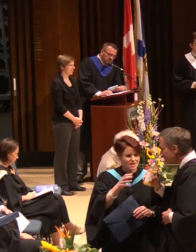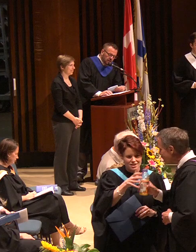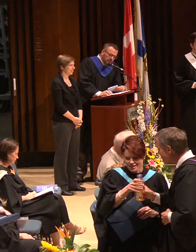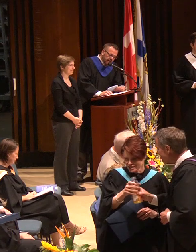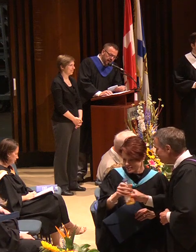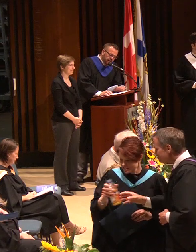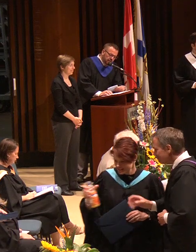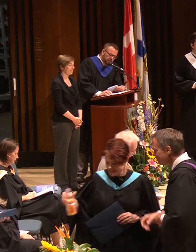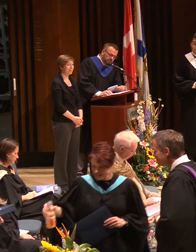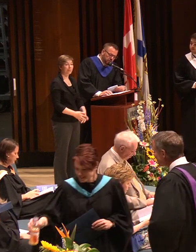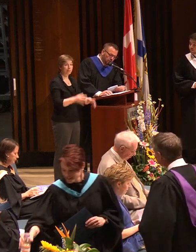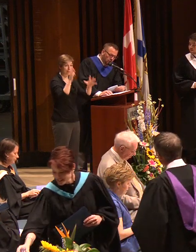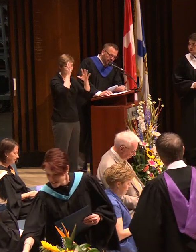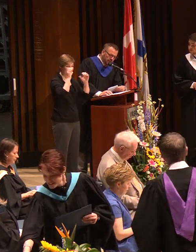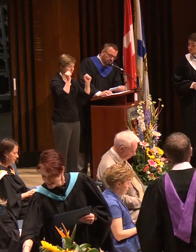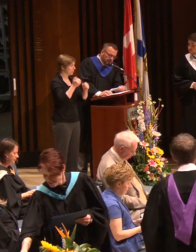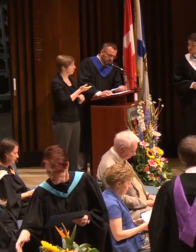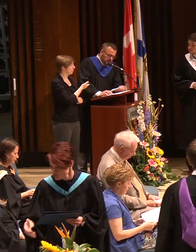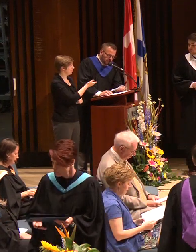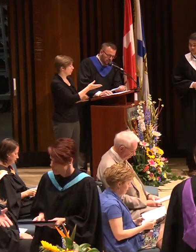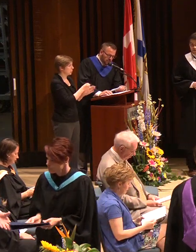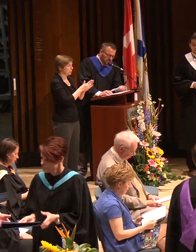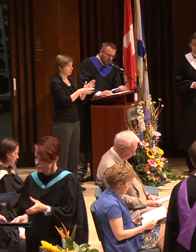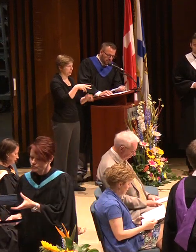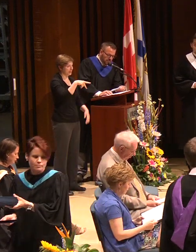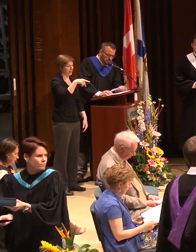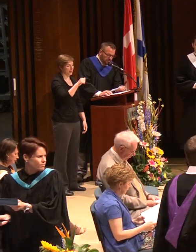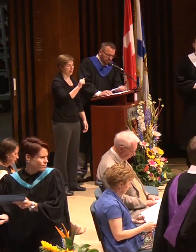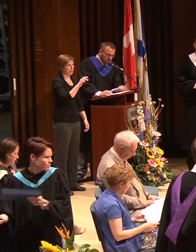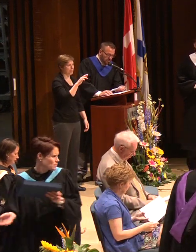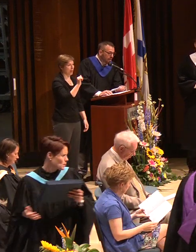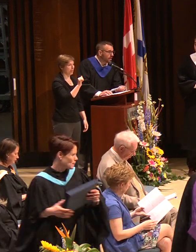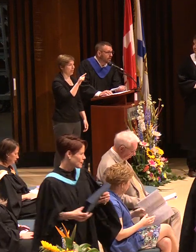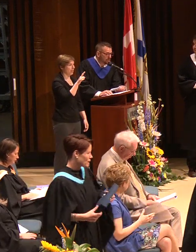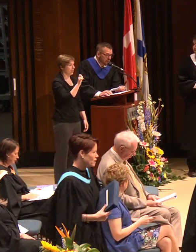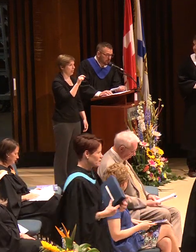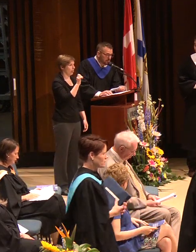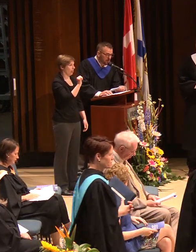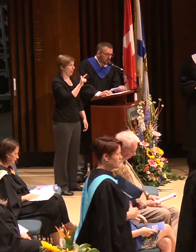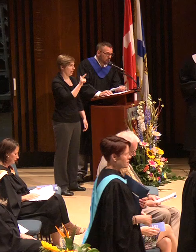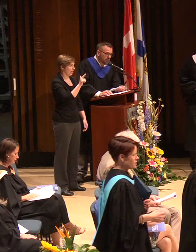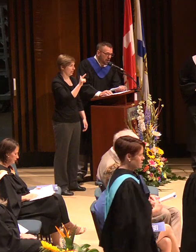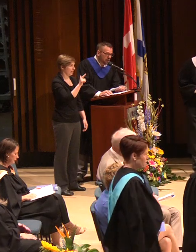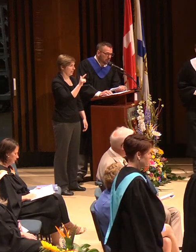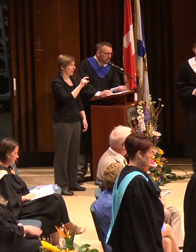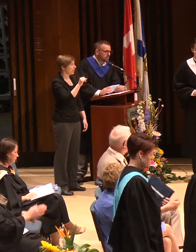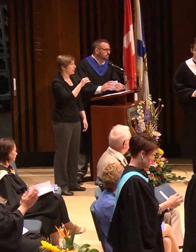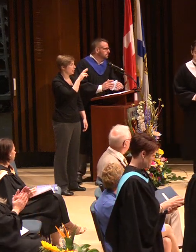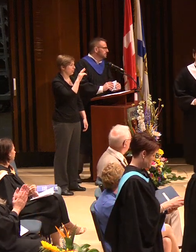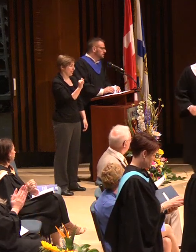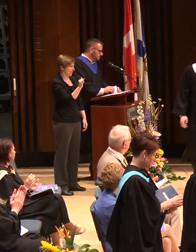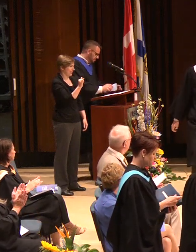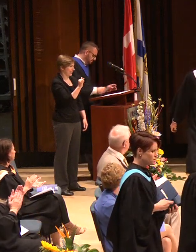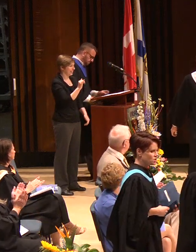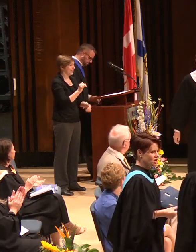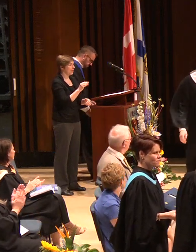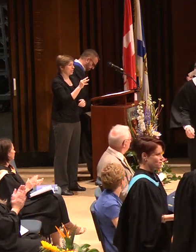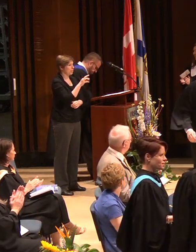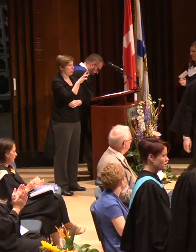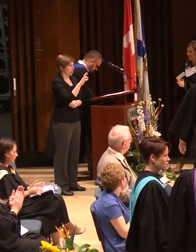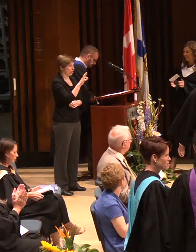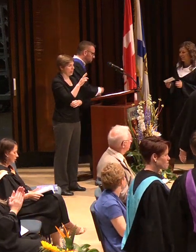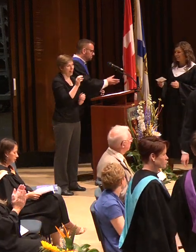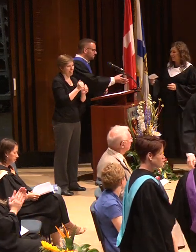Mr. President, the candidates for the Diploma in Paralegal Services. Jeffrey Byrne with honors.